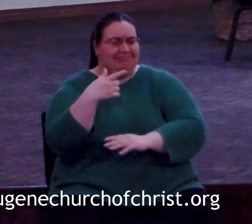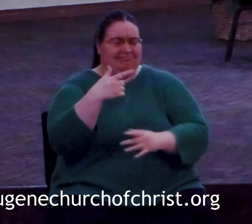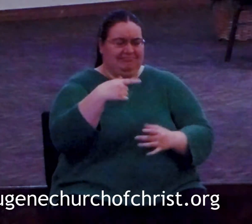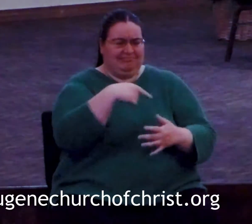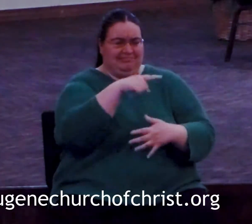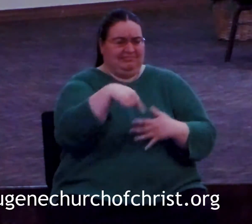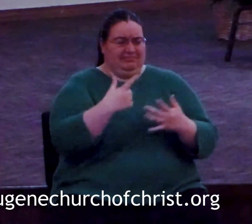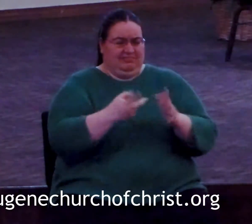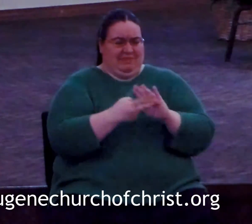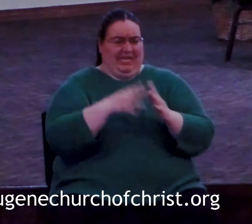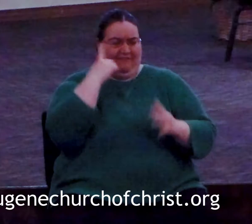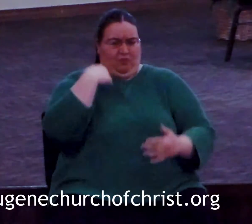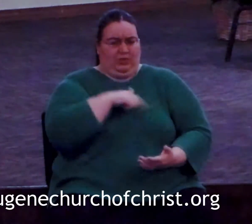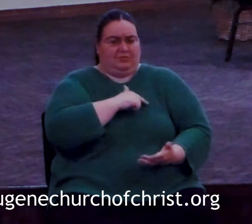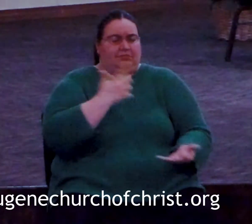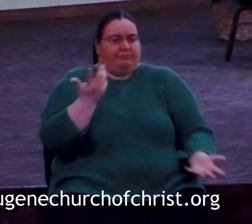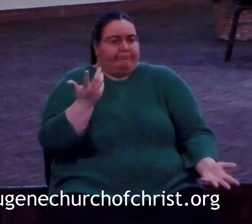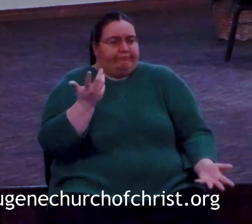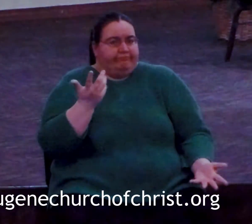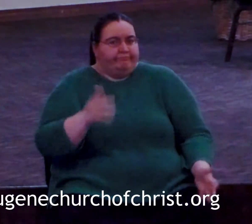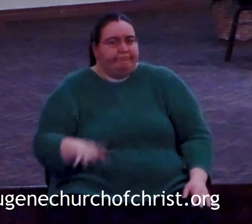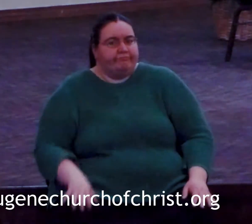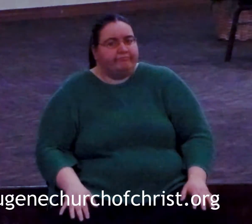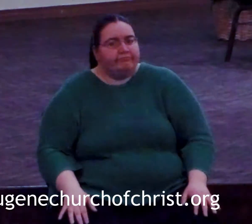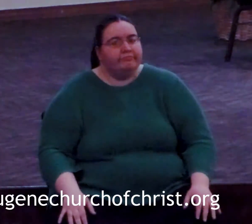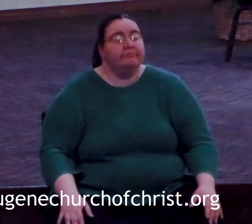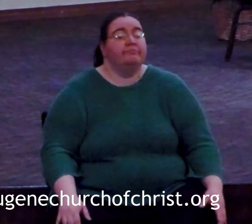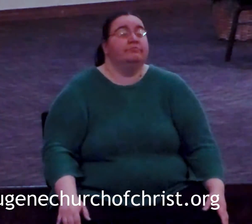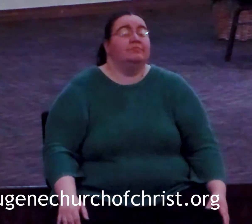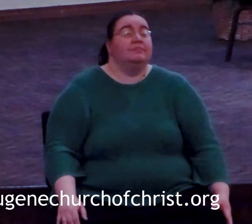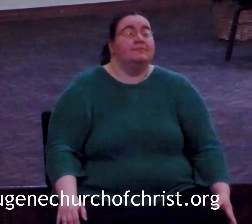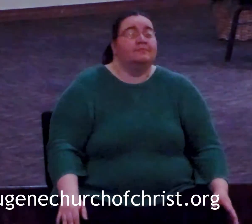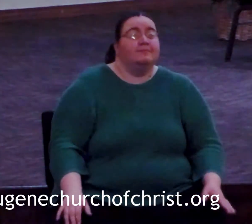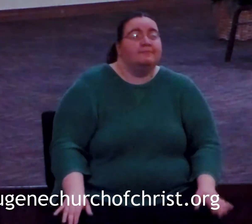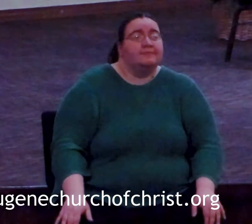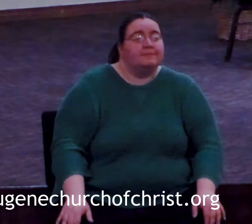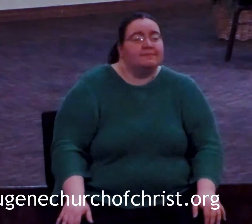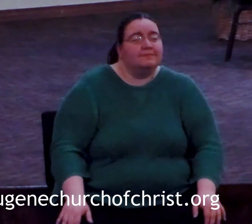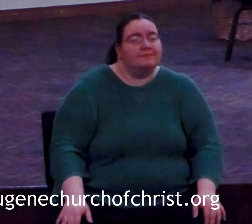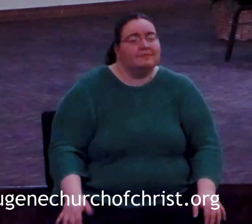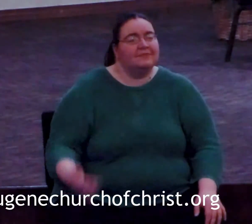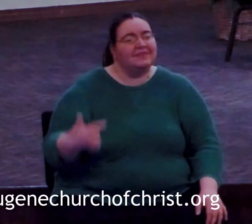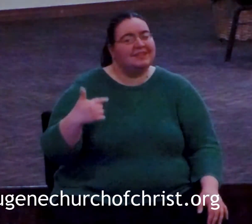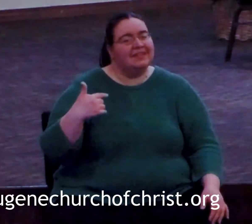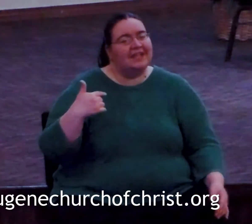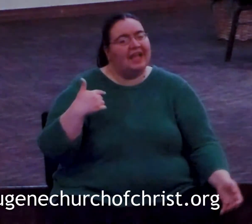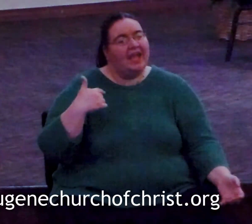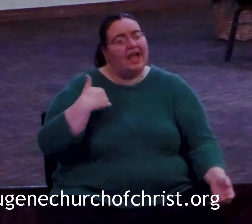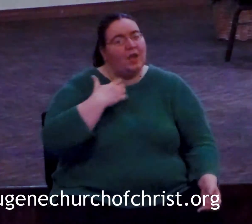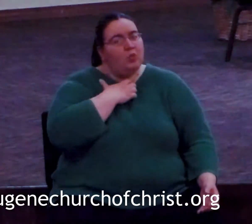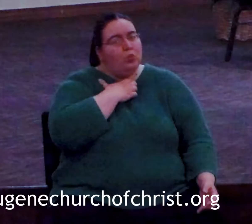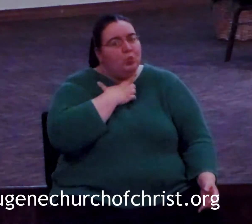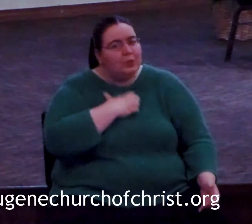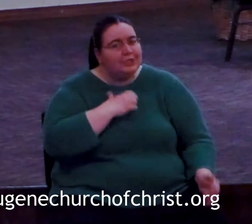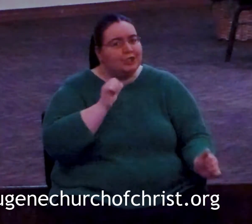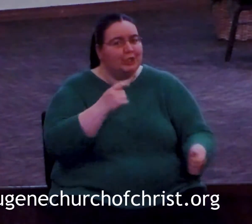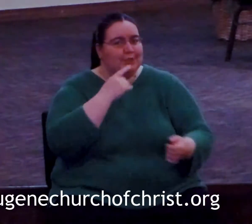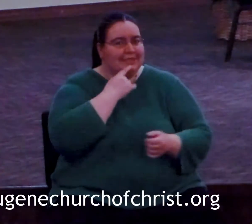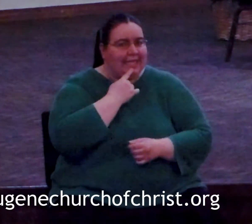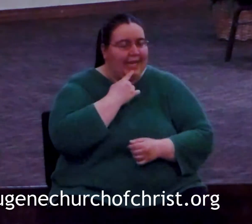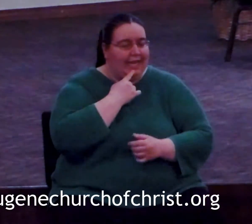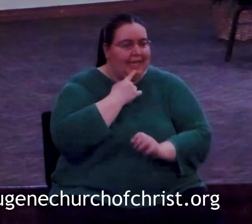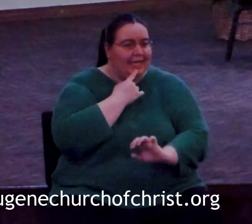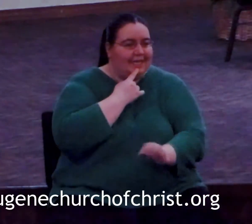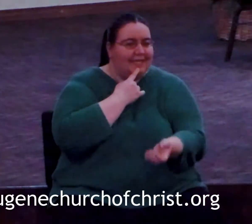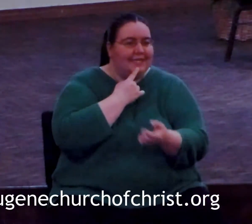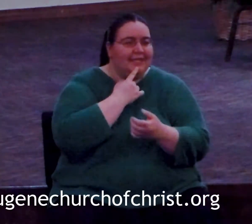mean? Now, I would like to say to you, but I know that I would just be saying it and it would just be words,